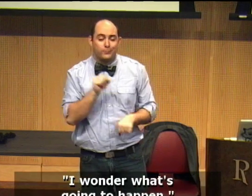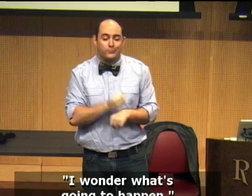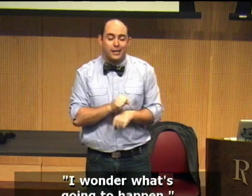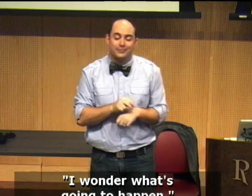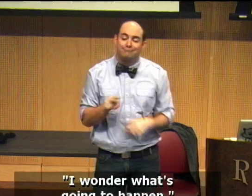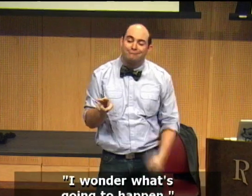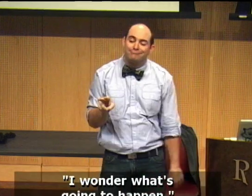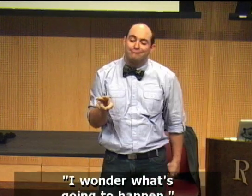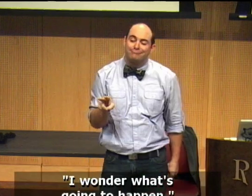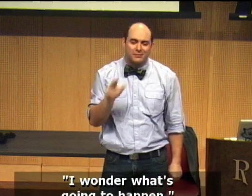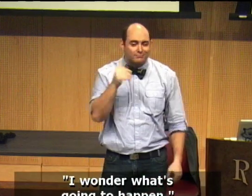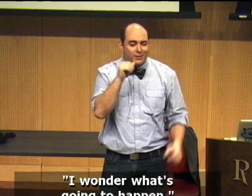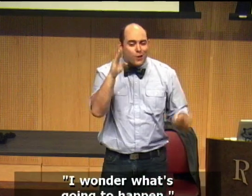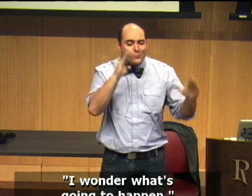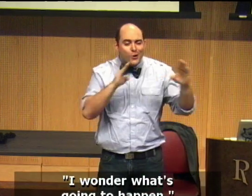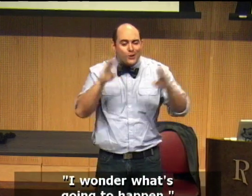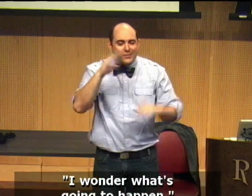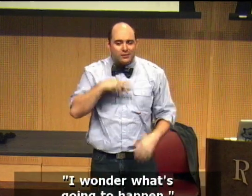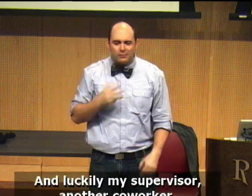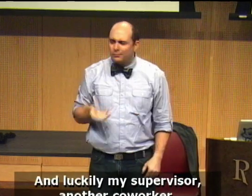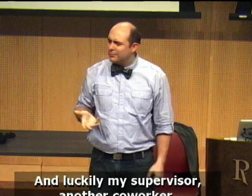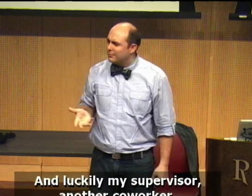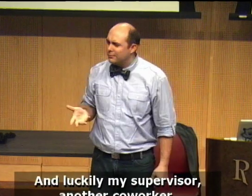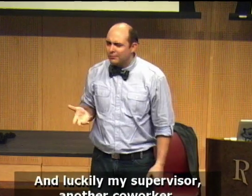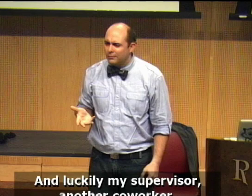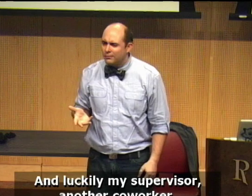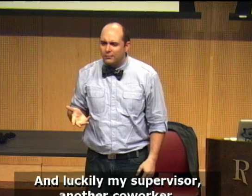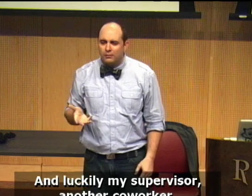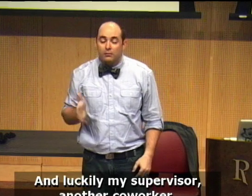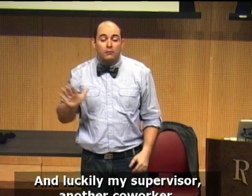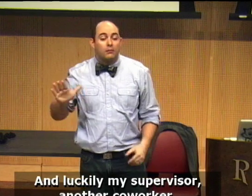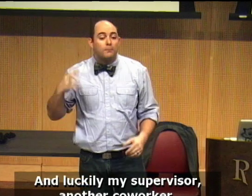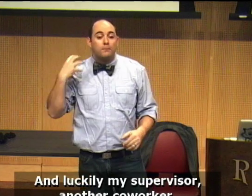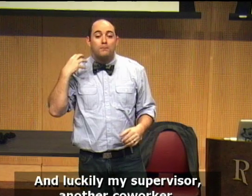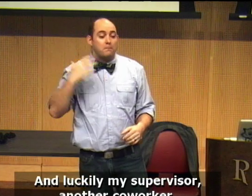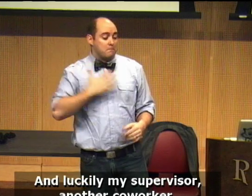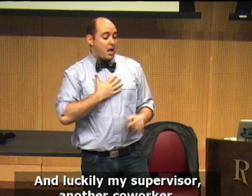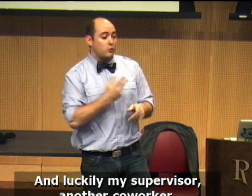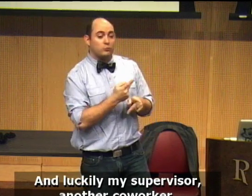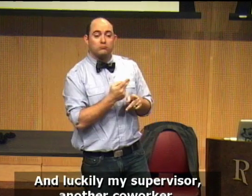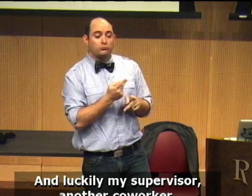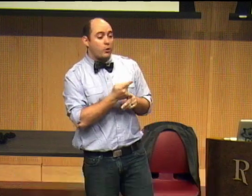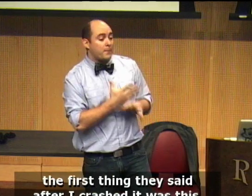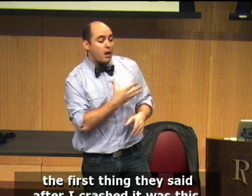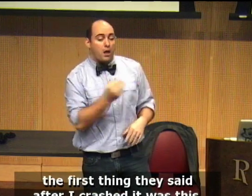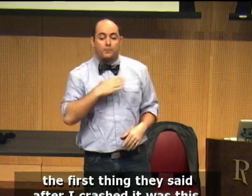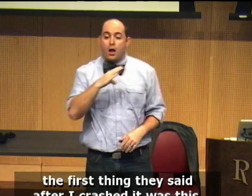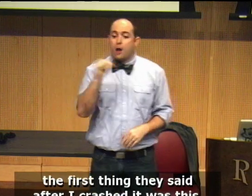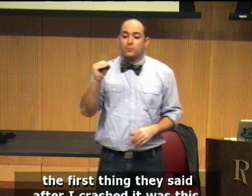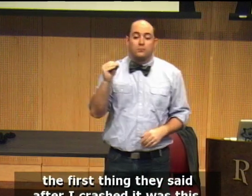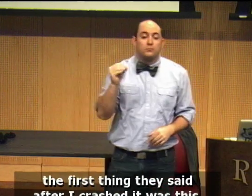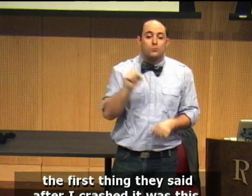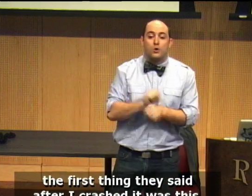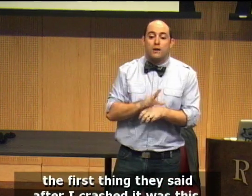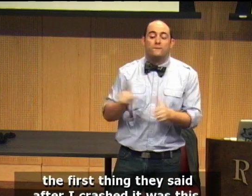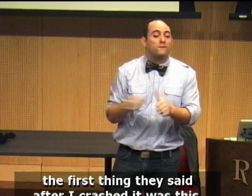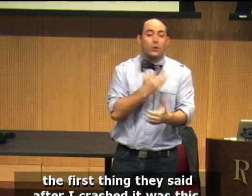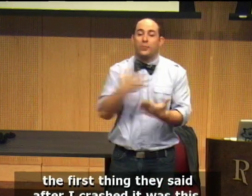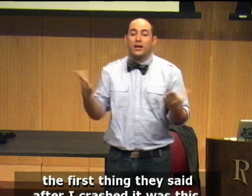what's going to happen. And luckily, my supervisor, another coworker, the first thing they said after I crashed it was